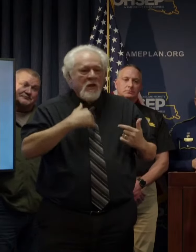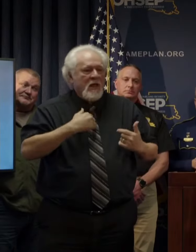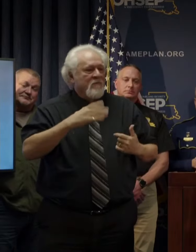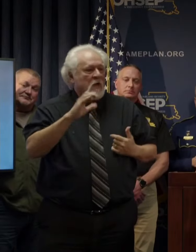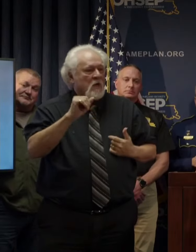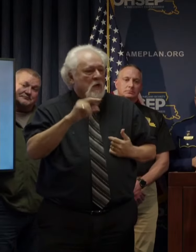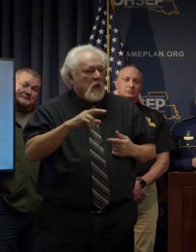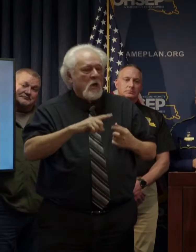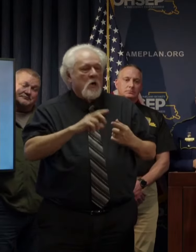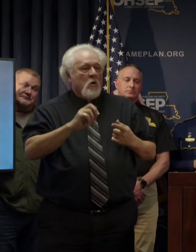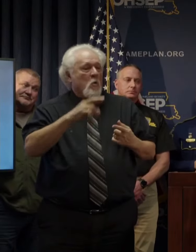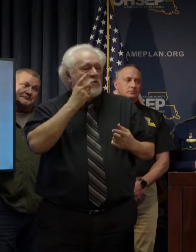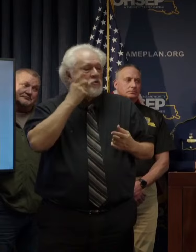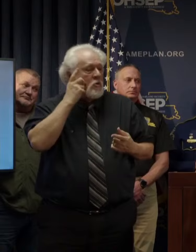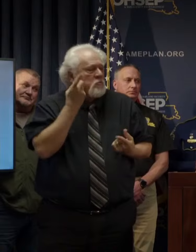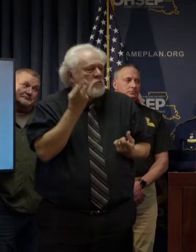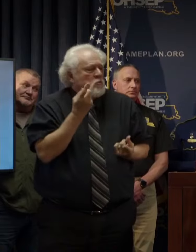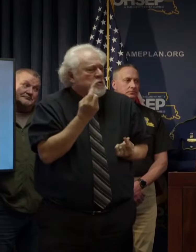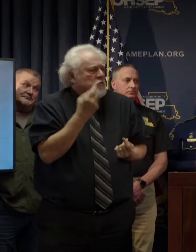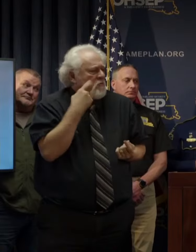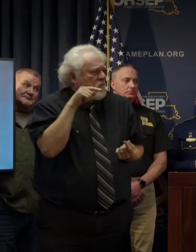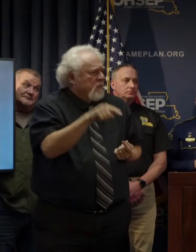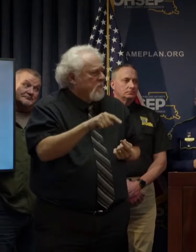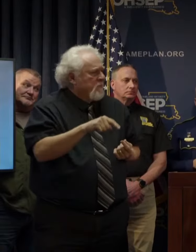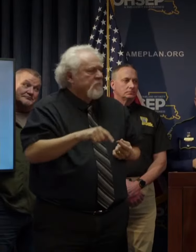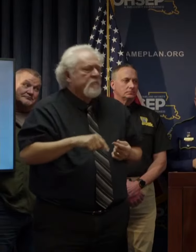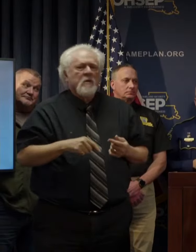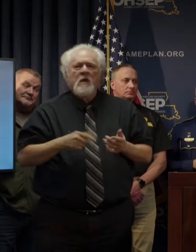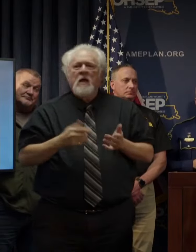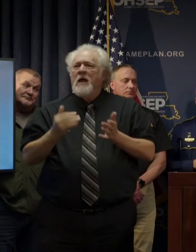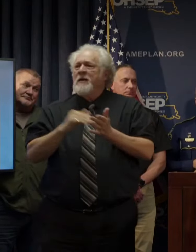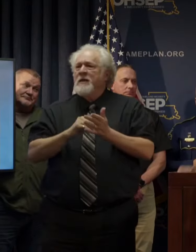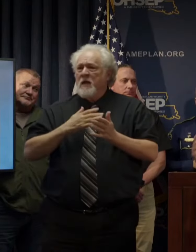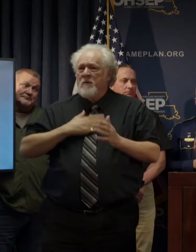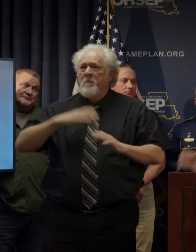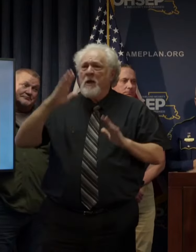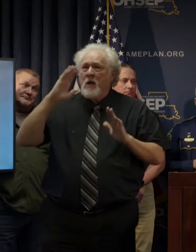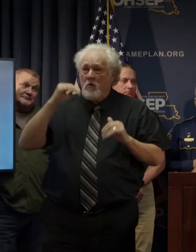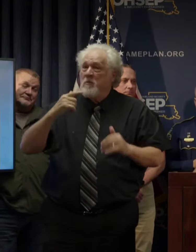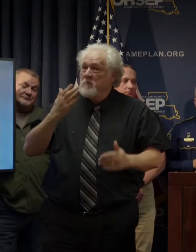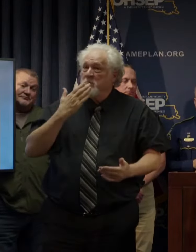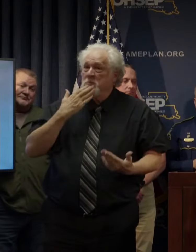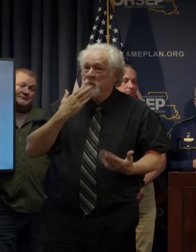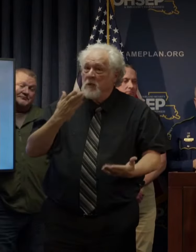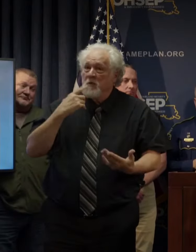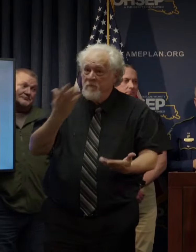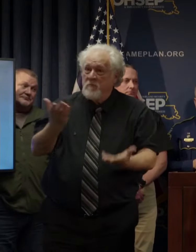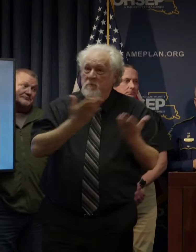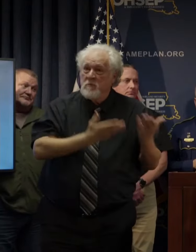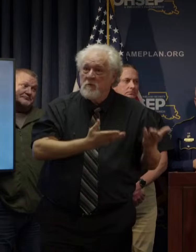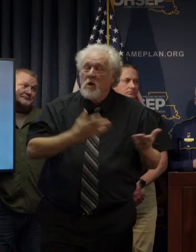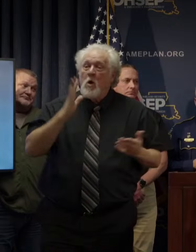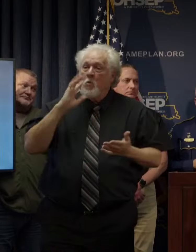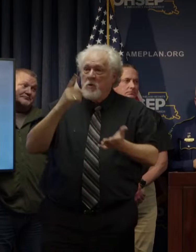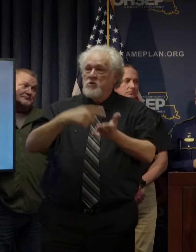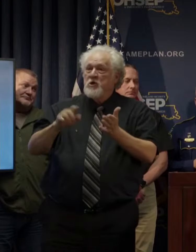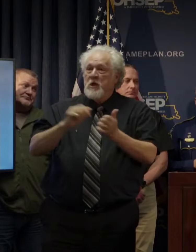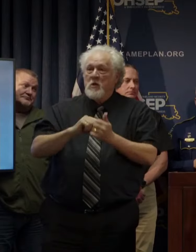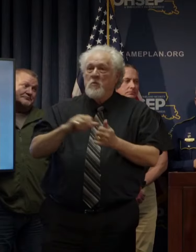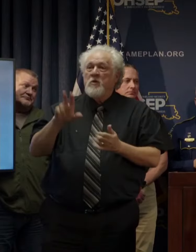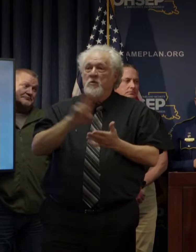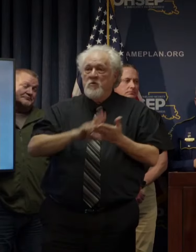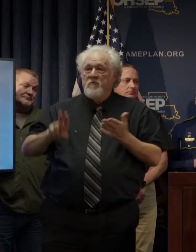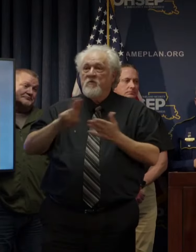dorm. What advice do you have for them? Well, again, my hope, and I'm glad you brought that up, certainly we'll be checking with the